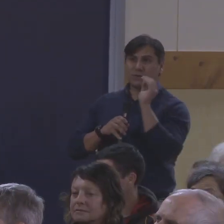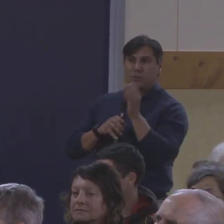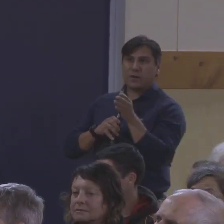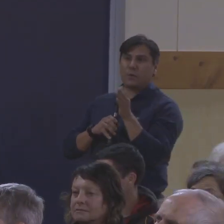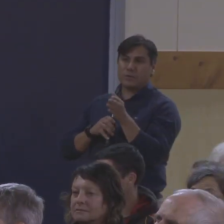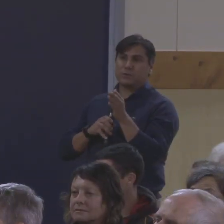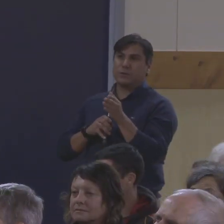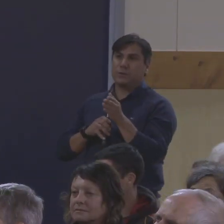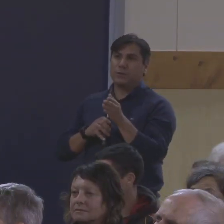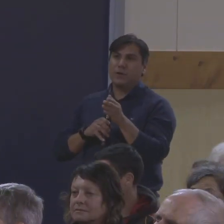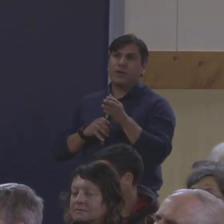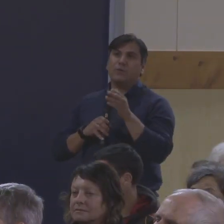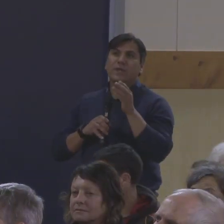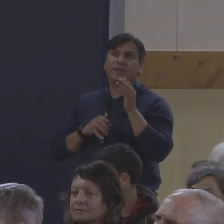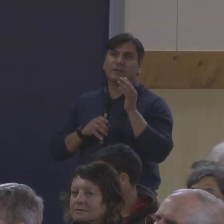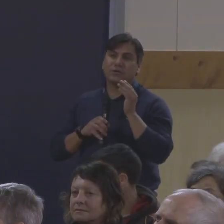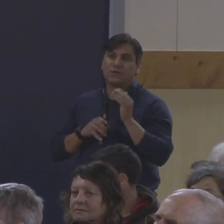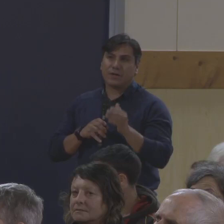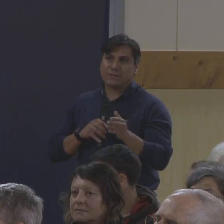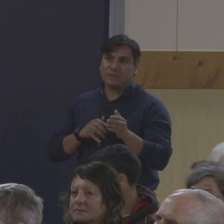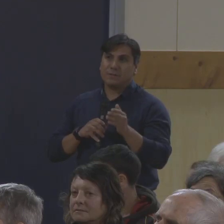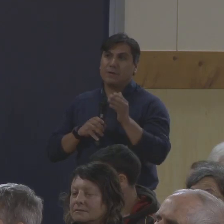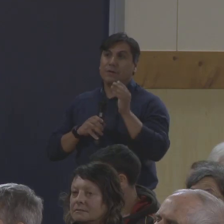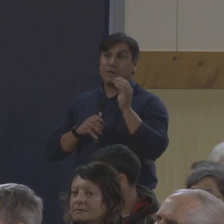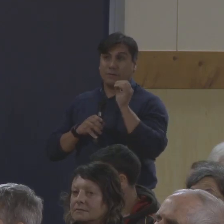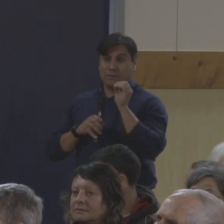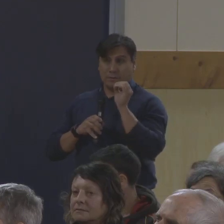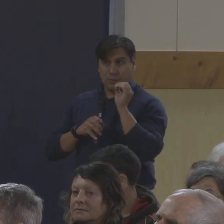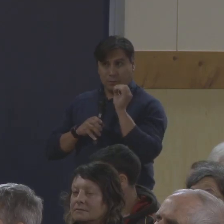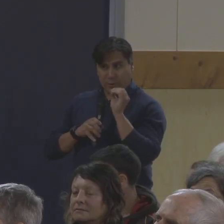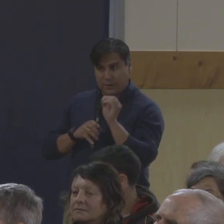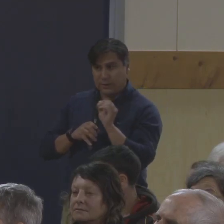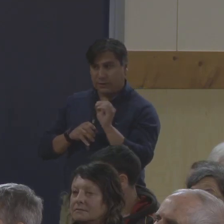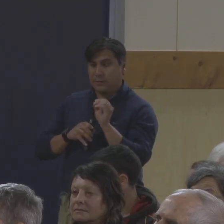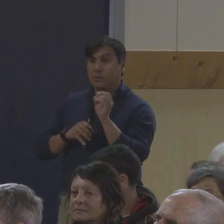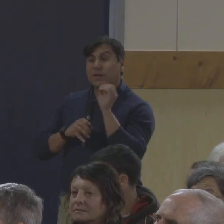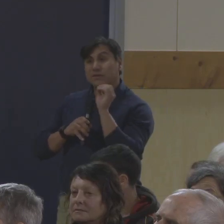So that is why I want to know if we can trust